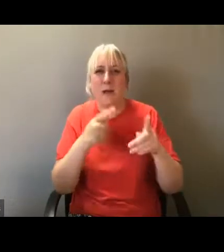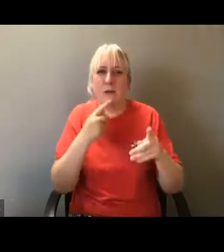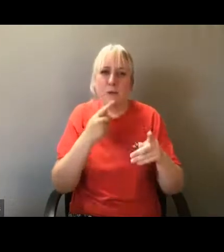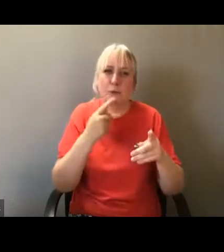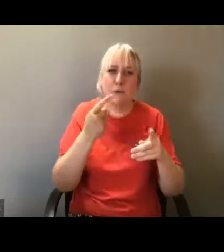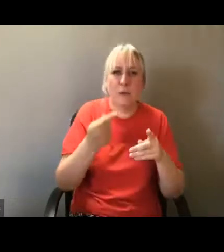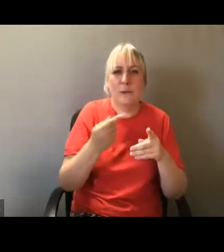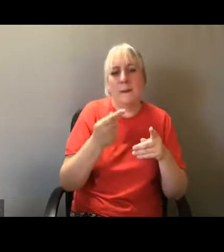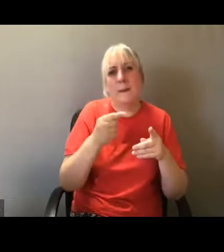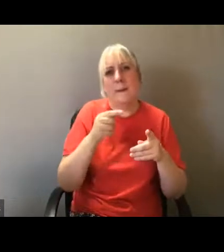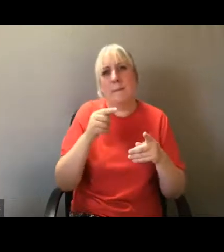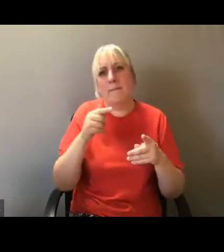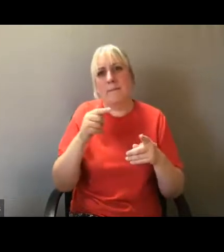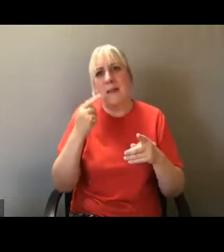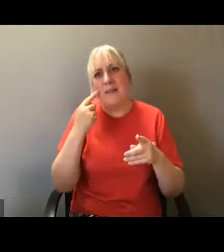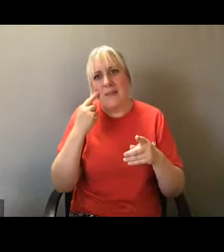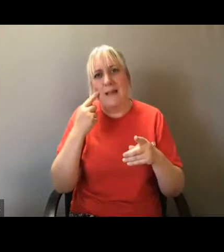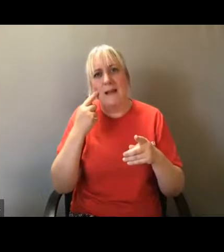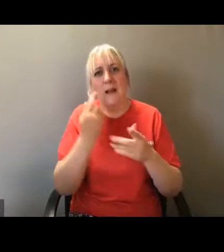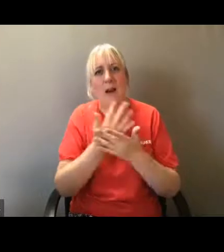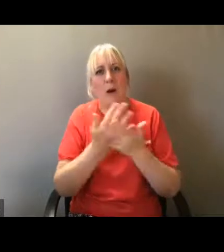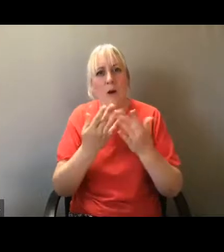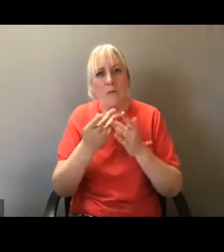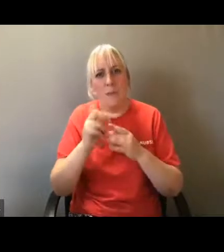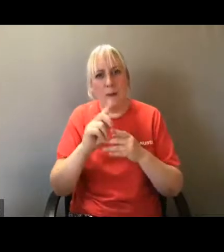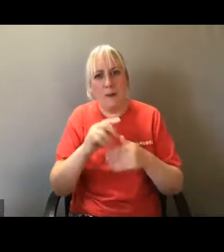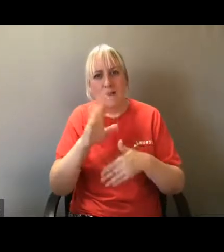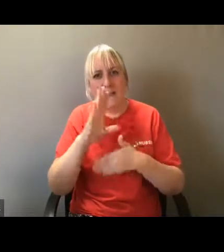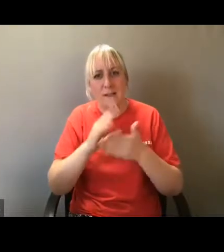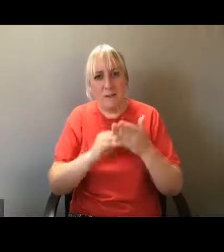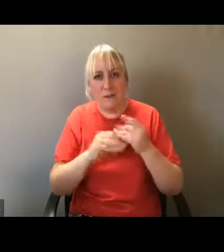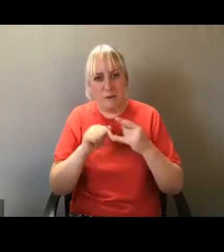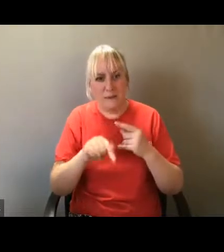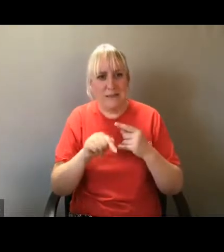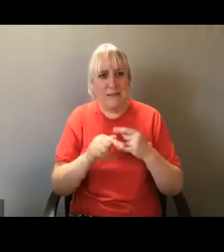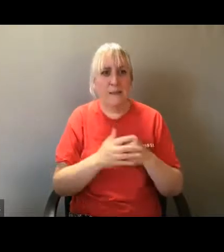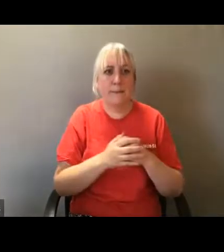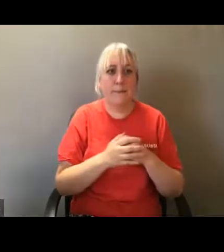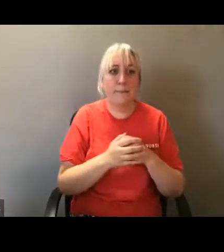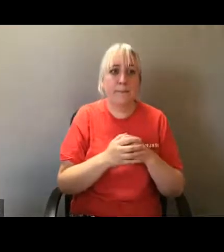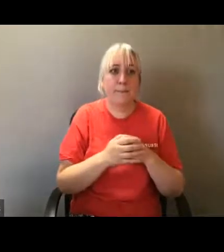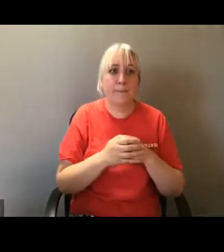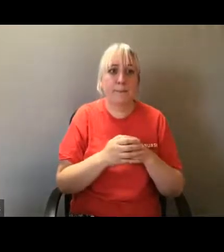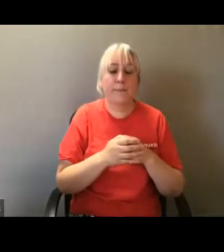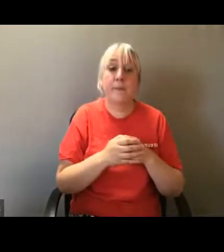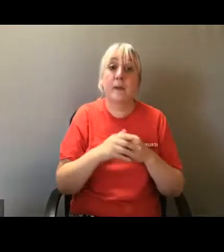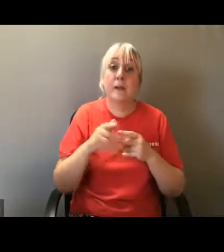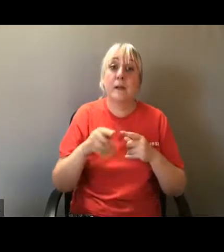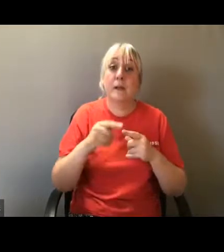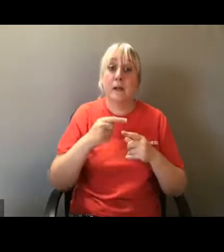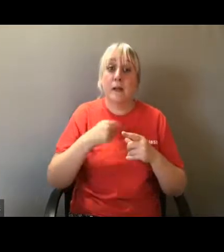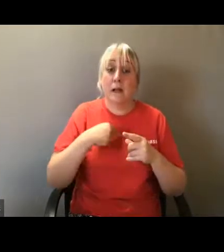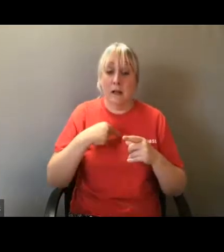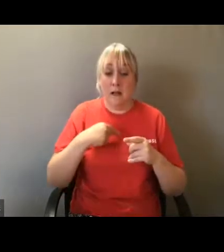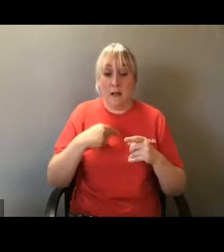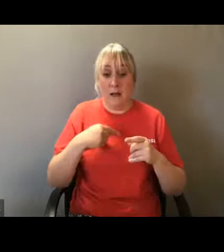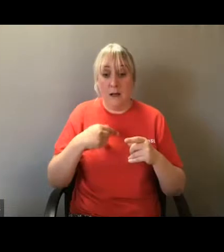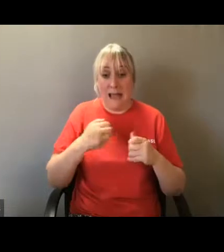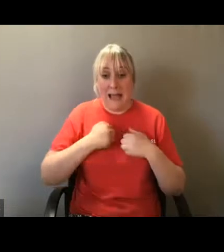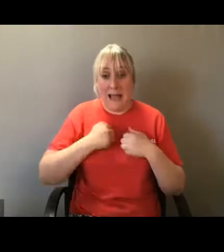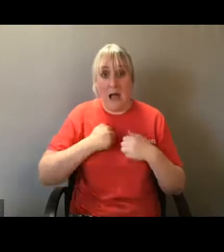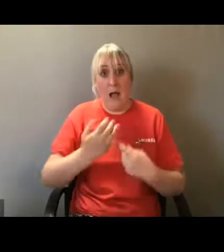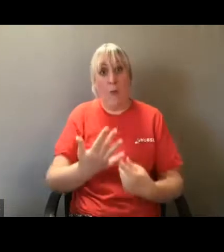spoonie. I think a lot of people have come across that. We also found that the main form of our oppression that we experience